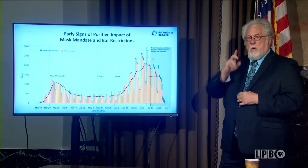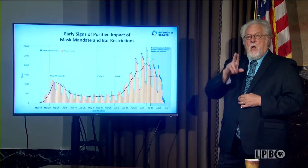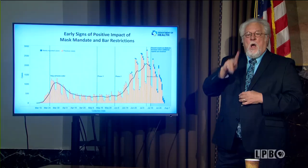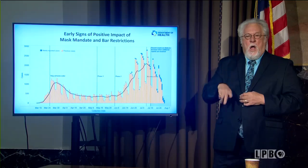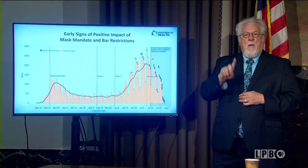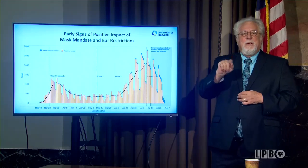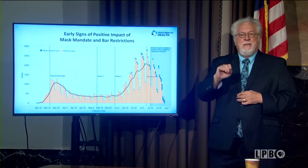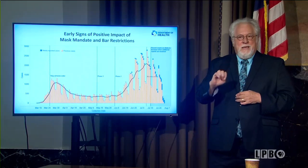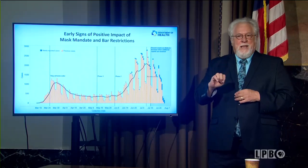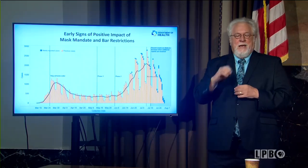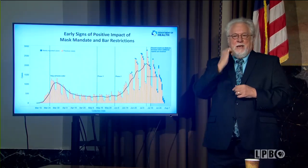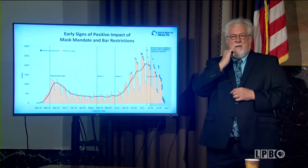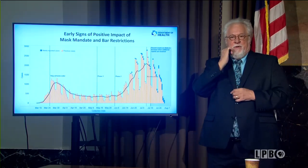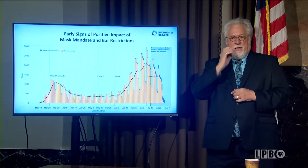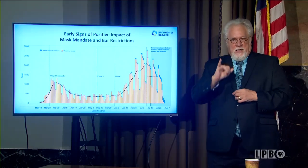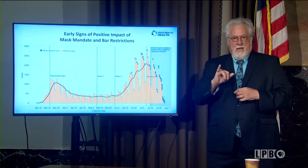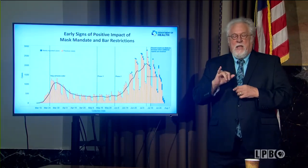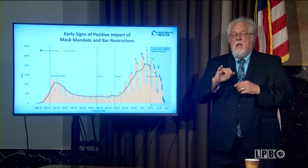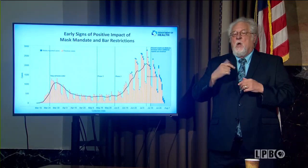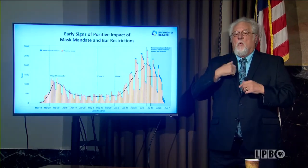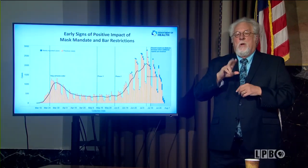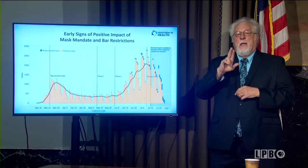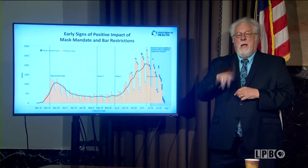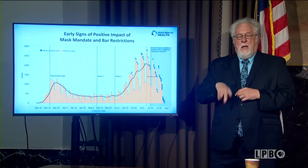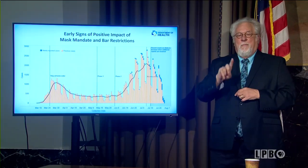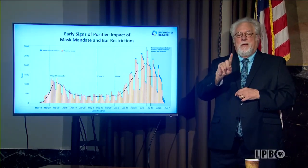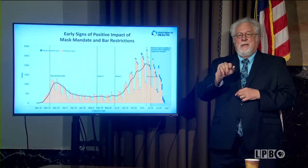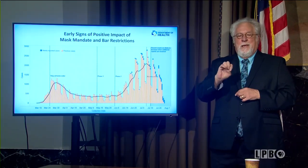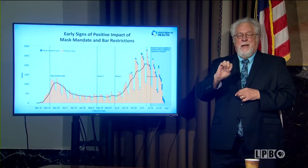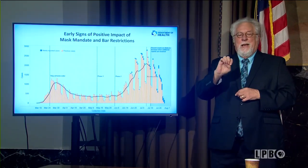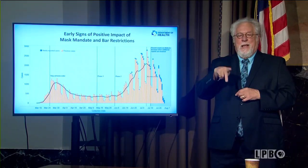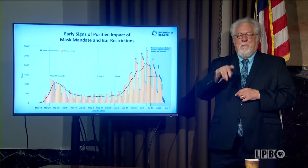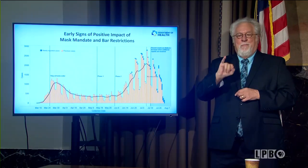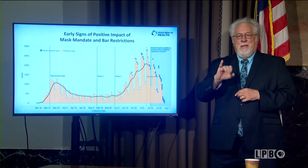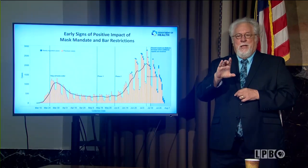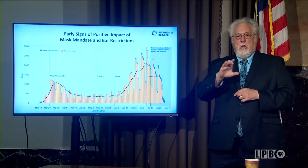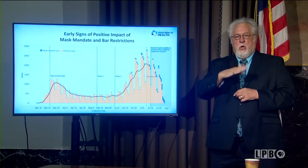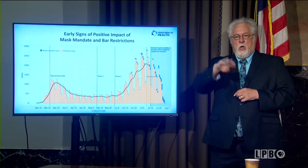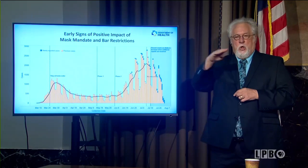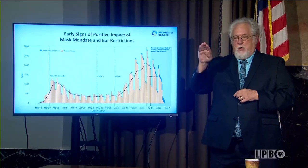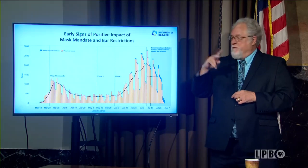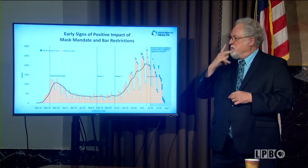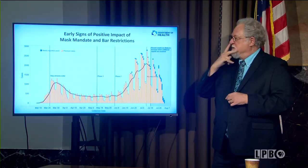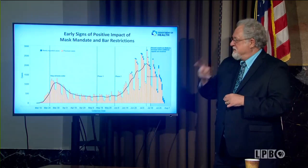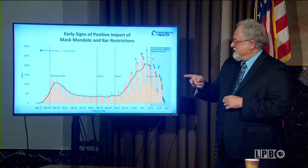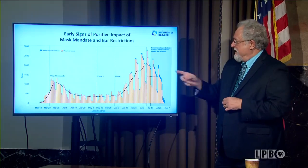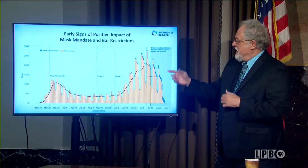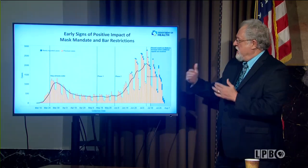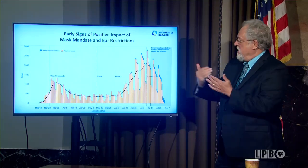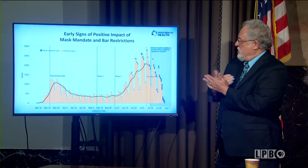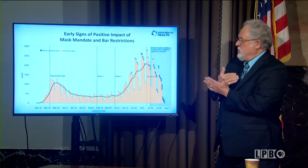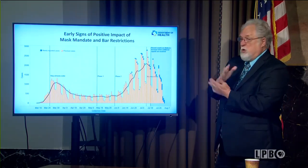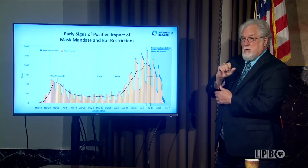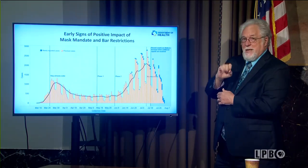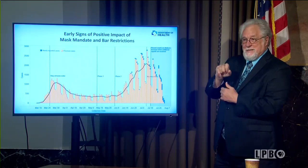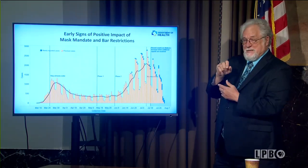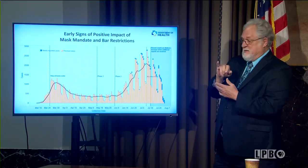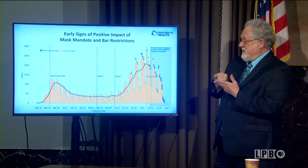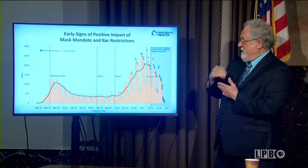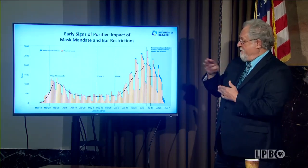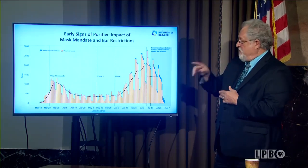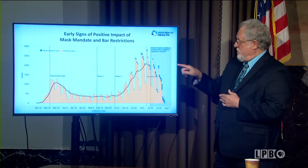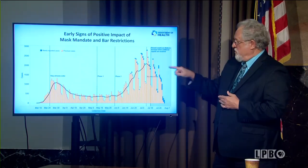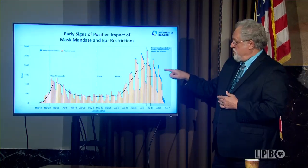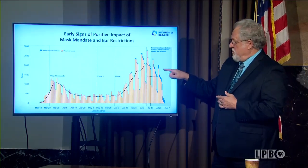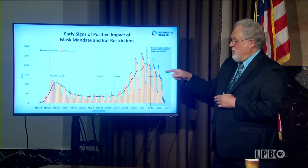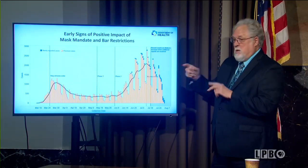basis. As we're updating our epi curve, as we normally do, you'll now see the contribution of the new cases reported that day as blue bars